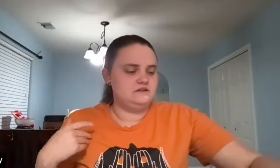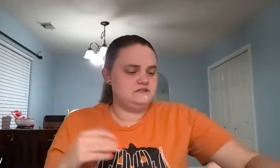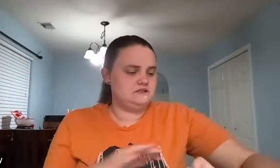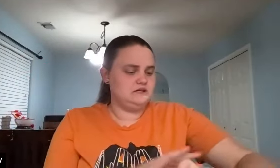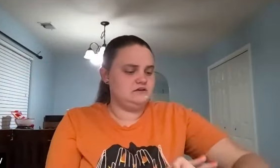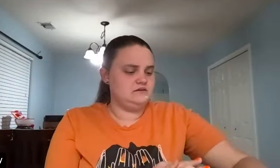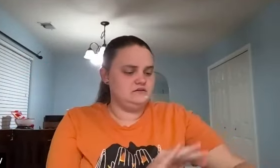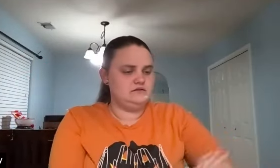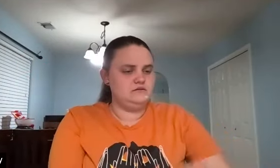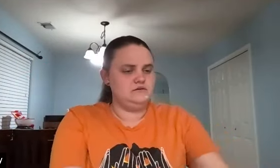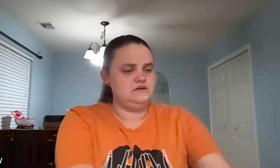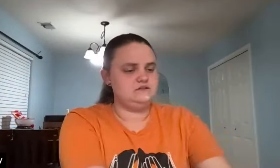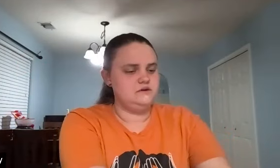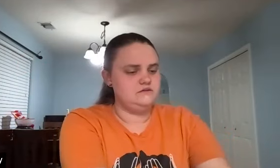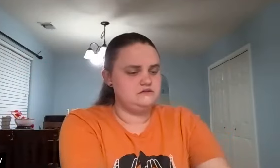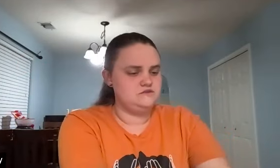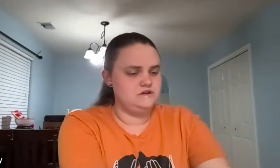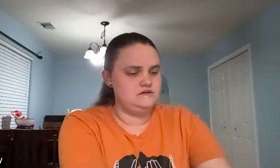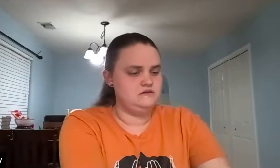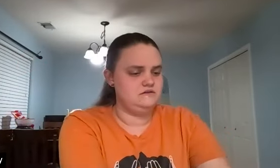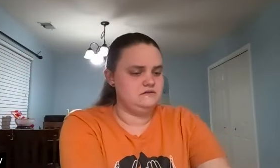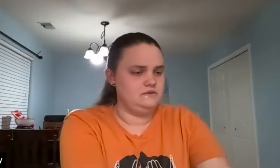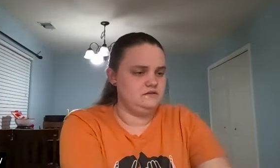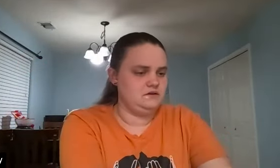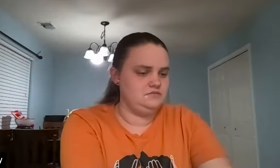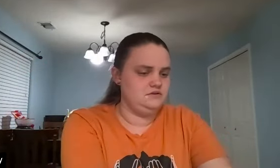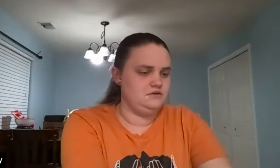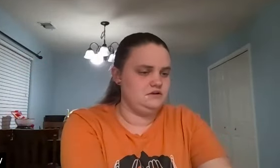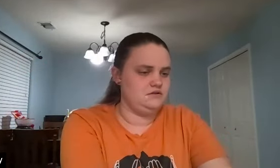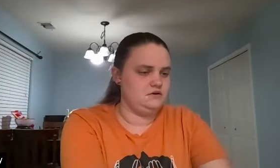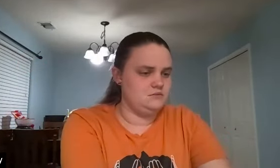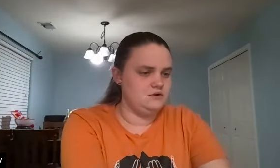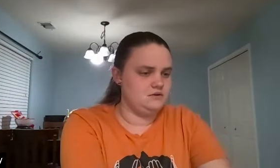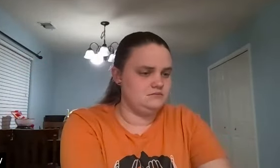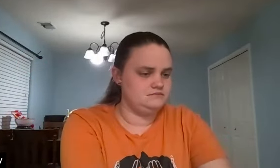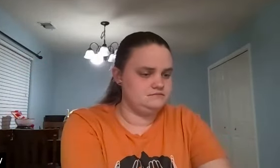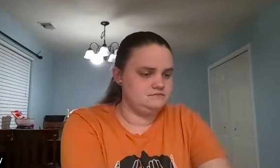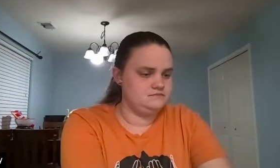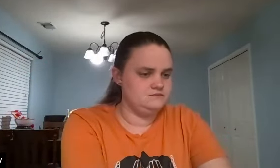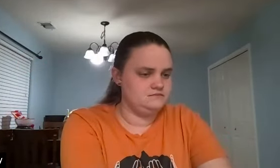Let's see. What are some others? I'm trying to, let me look up. Not look up.